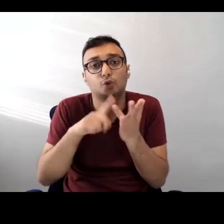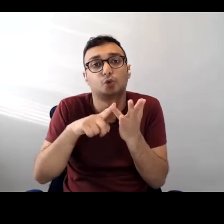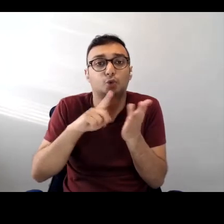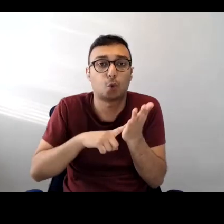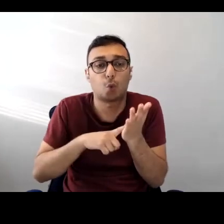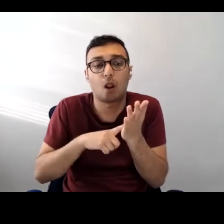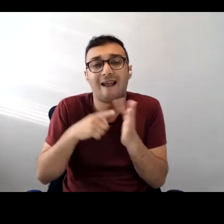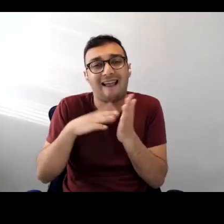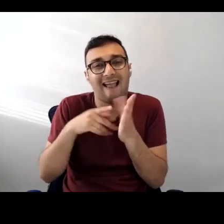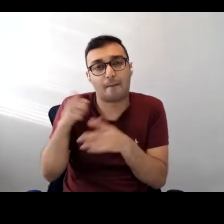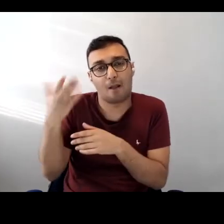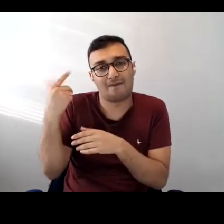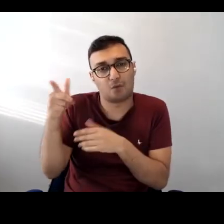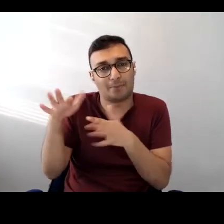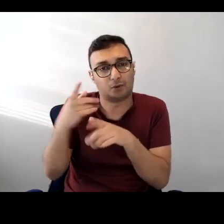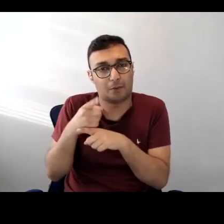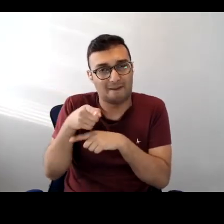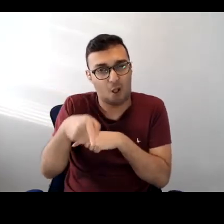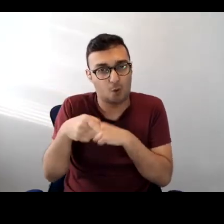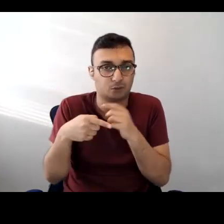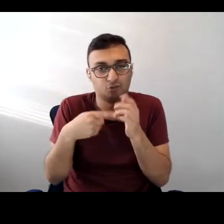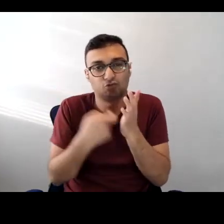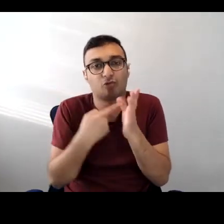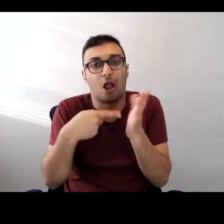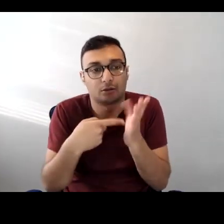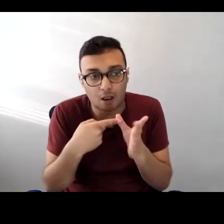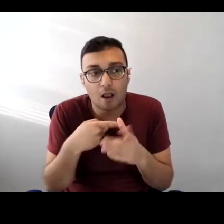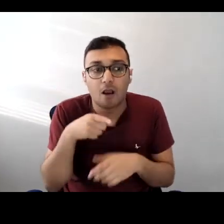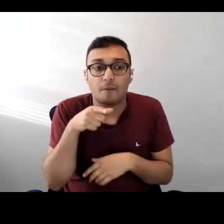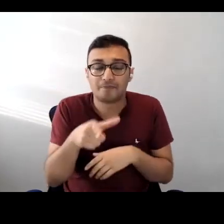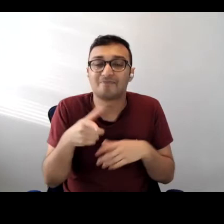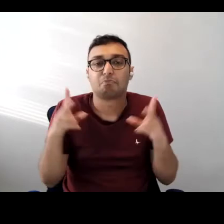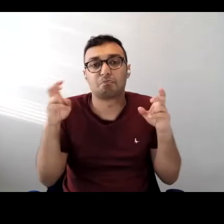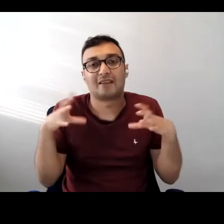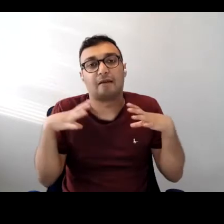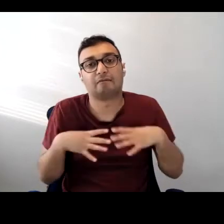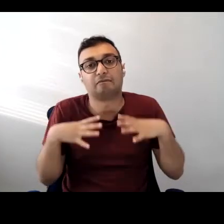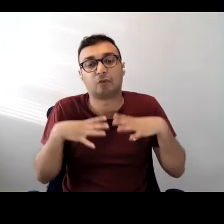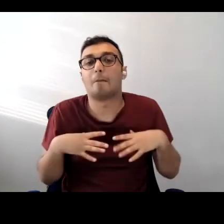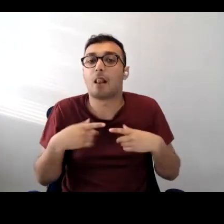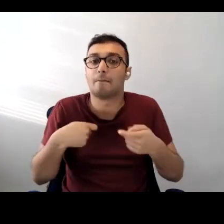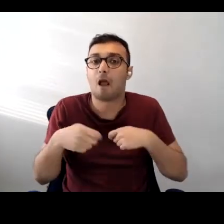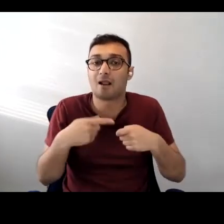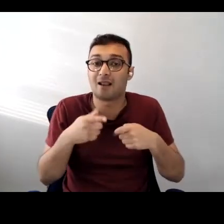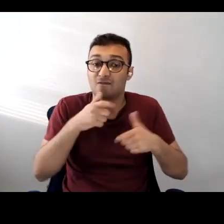talked about, was that actually informal markets for people in low-income communities was the primary way in which they